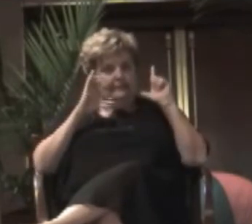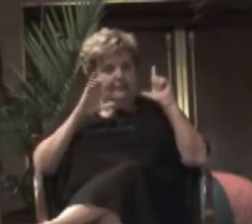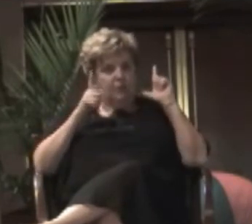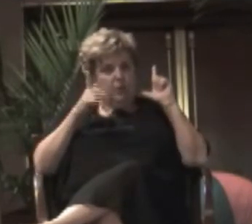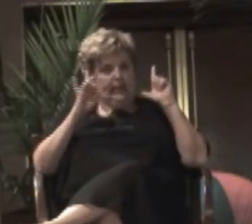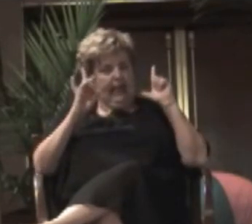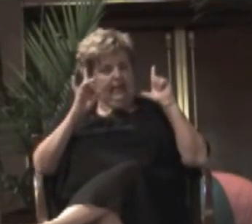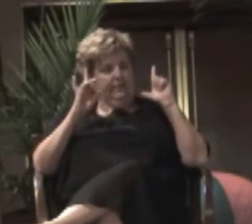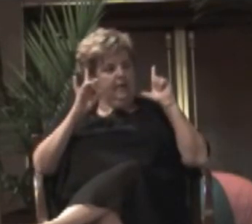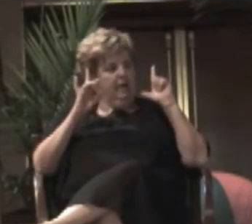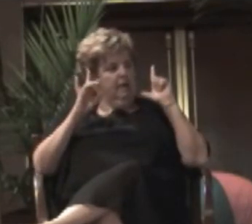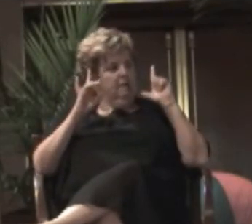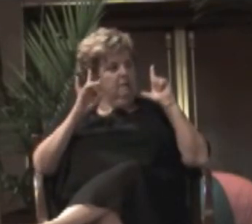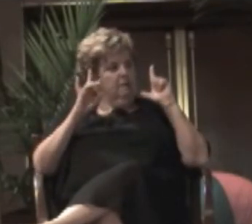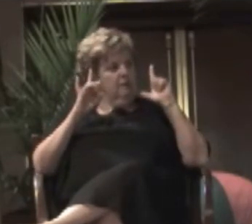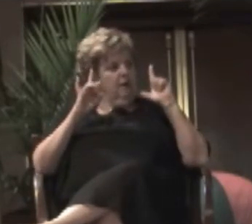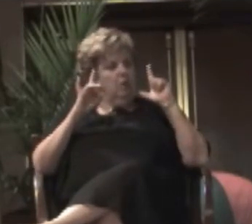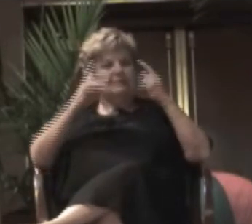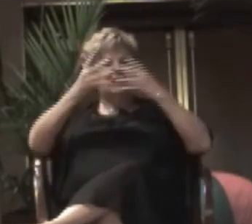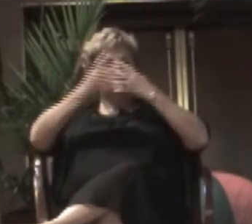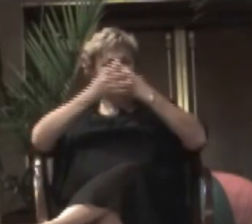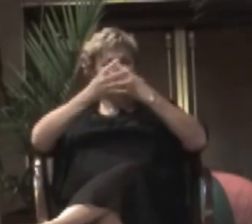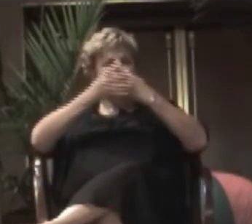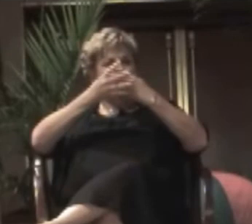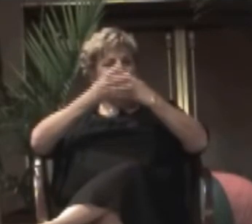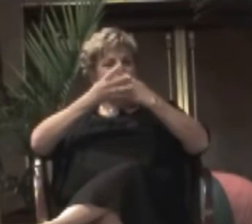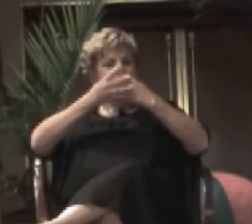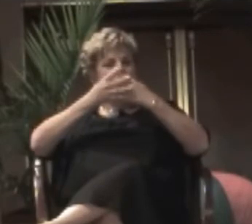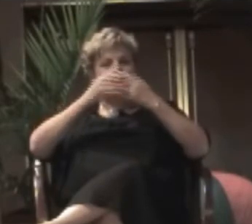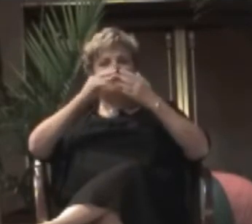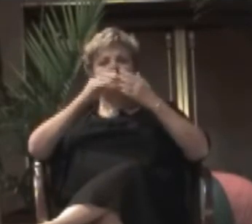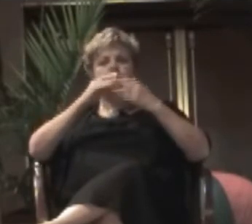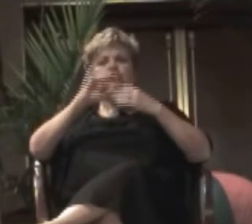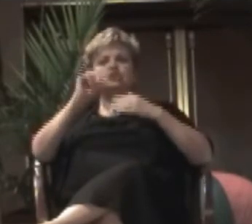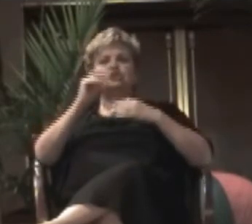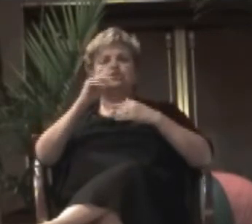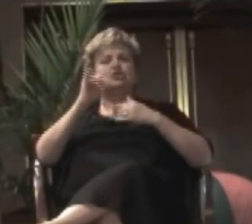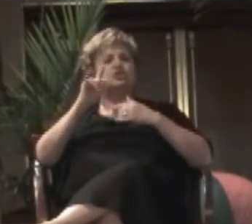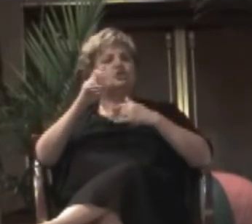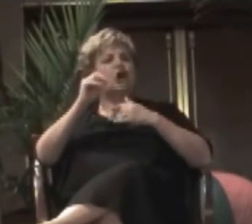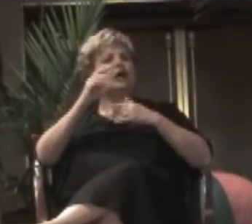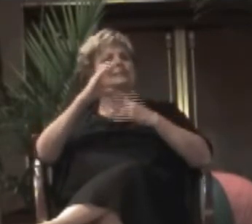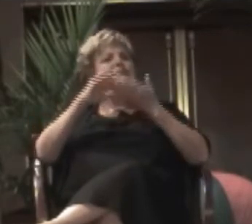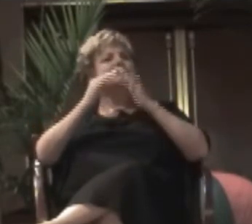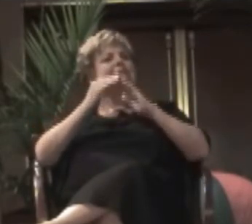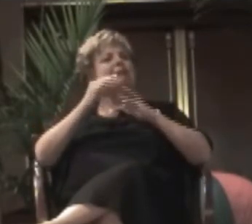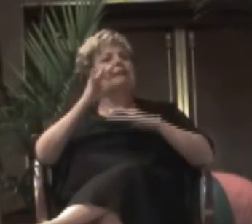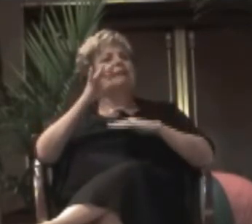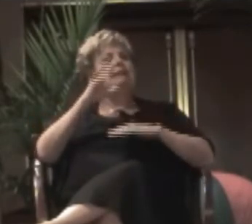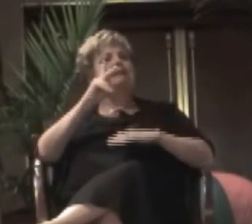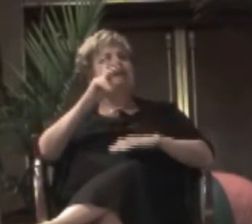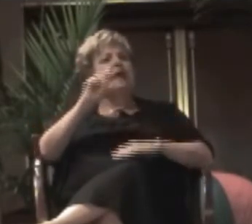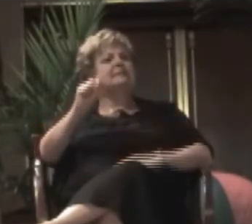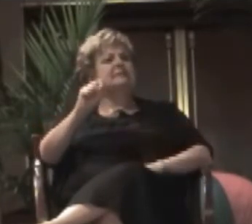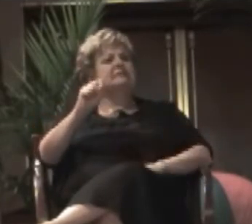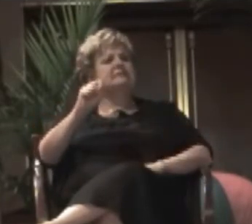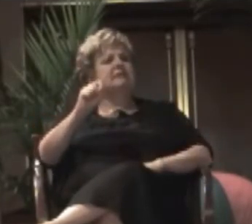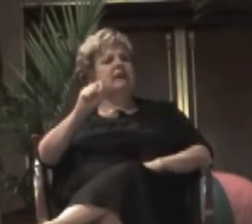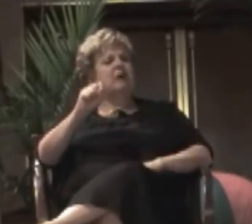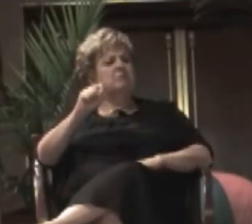of the city jail in Junction City, Kansas. Trashy floor. God knows I can remember that. And I